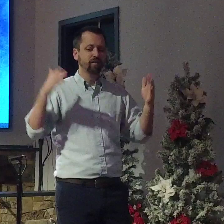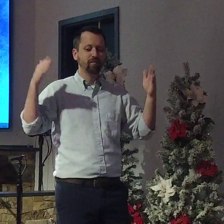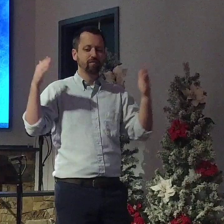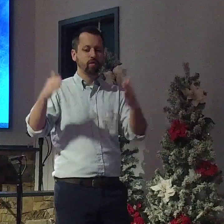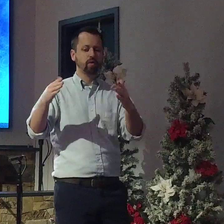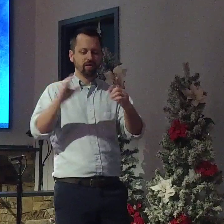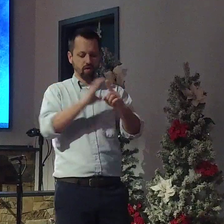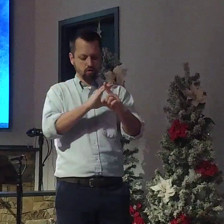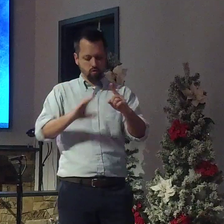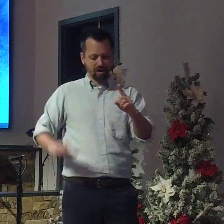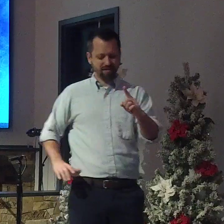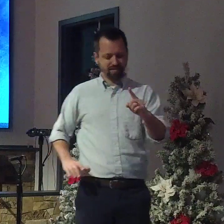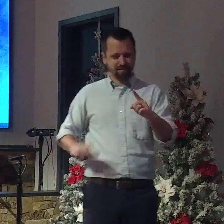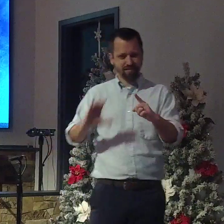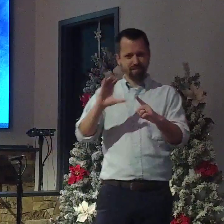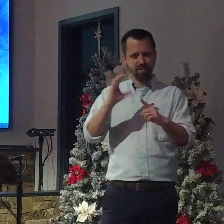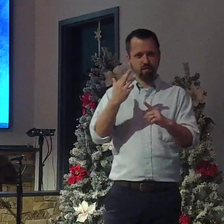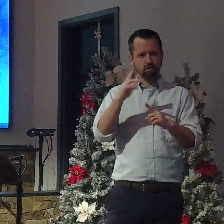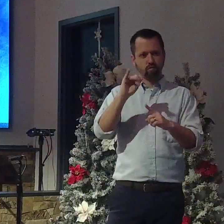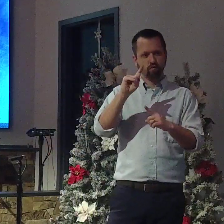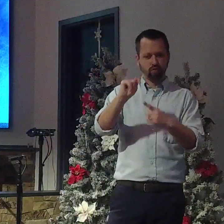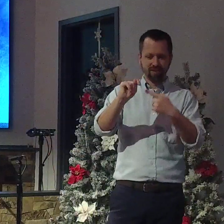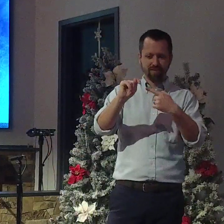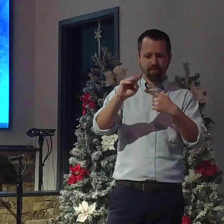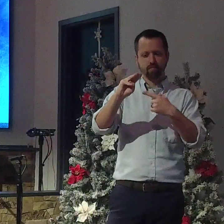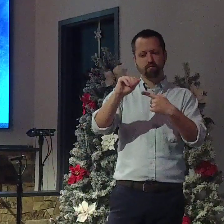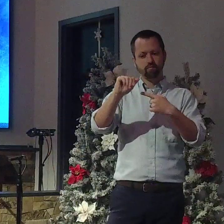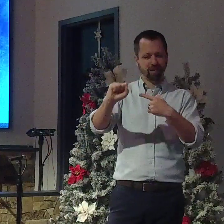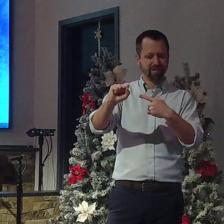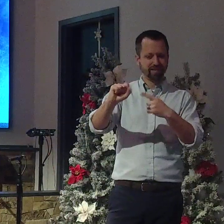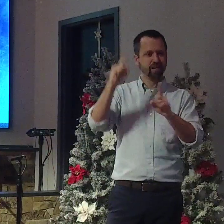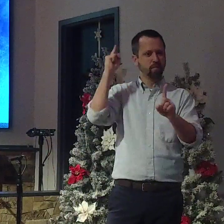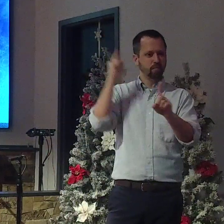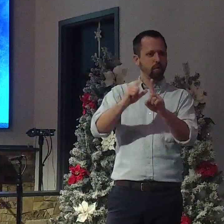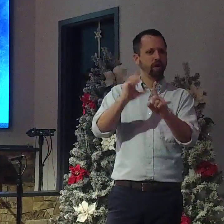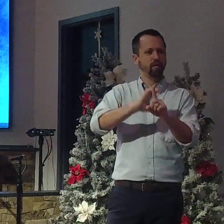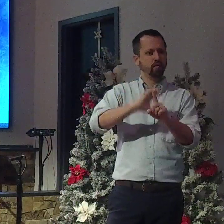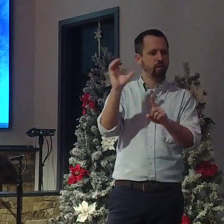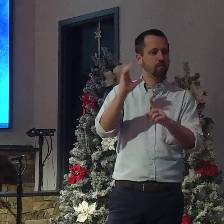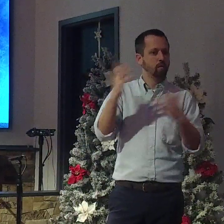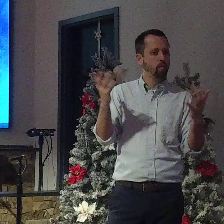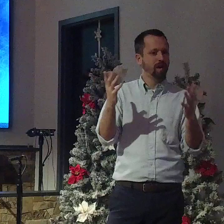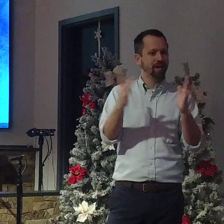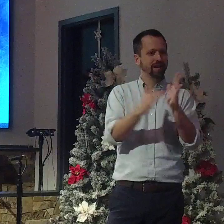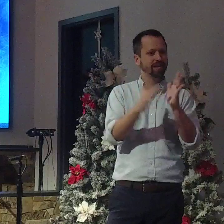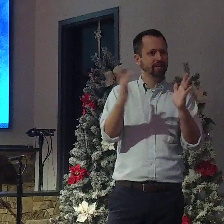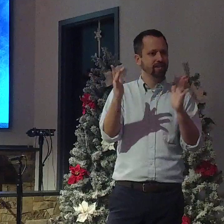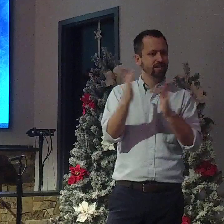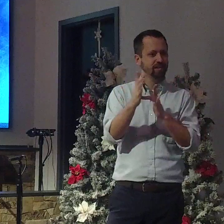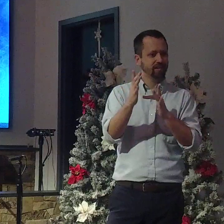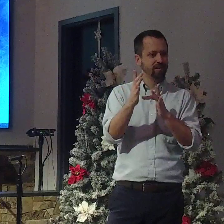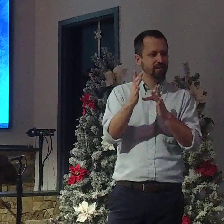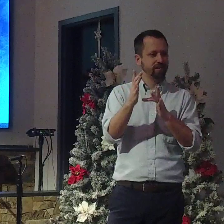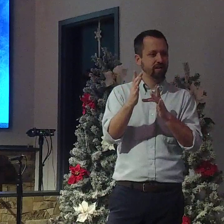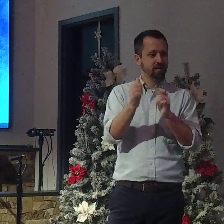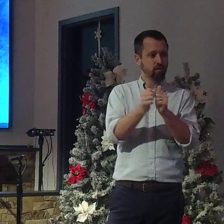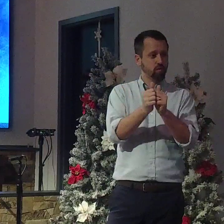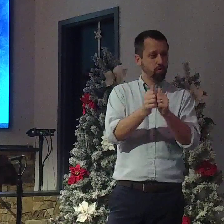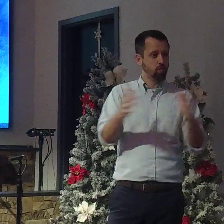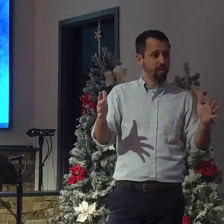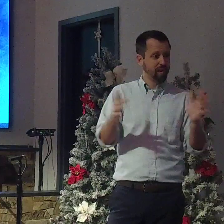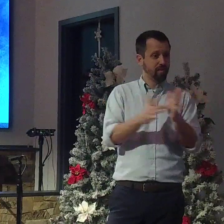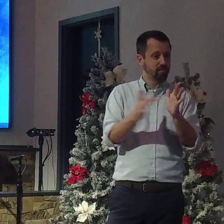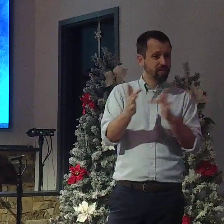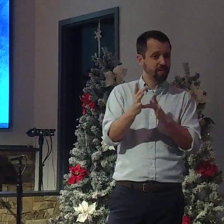just But yeah, please use your phone if you need to. We would be glad for you to